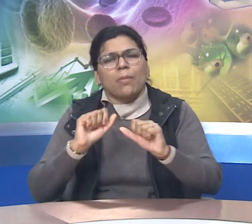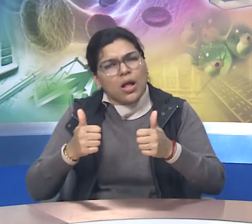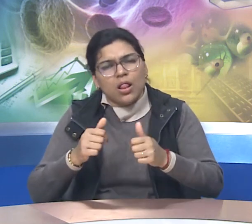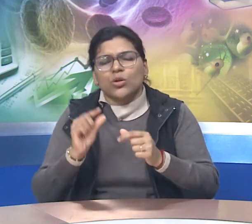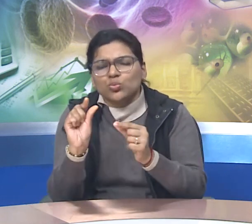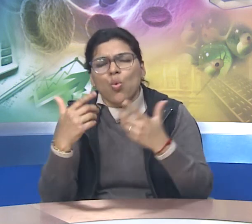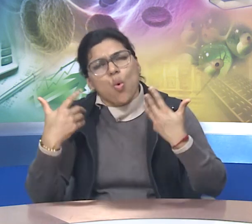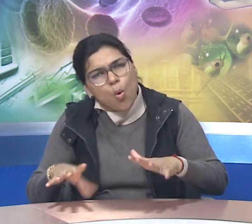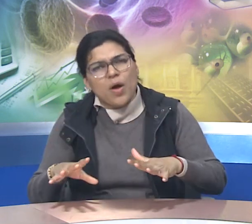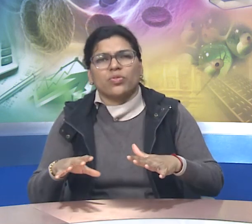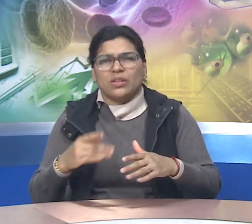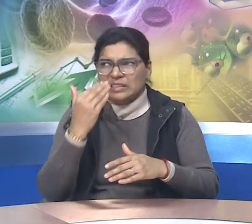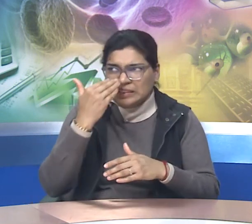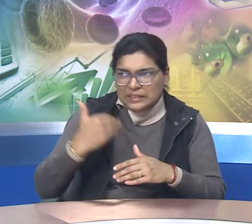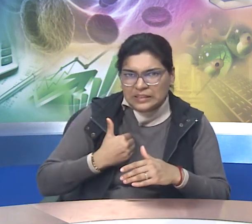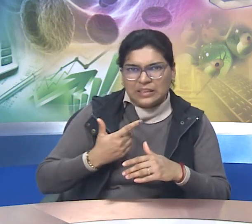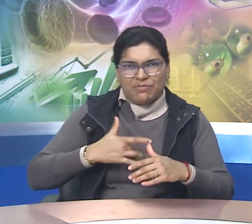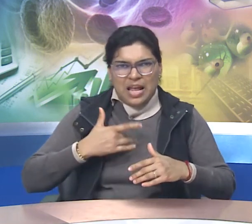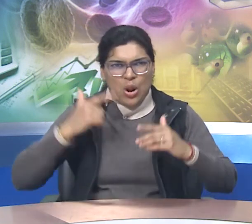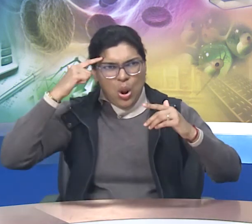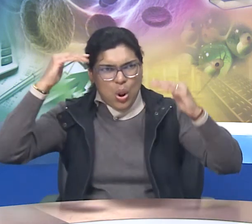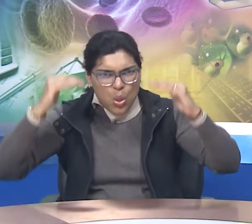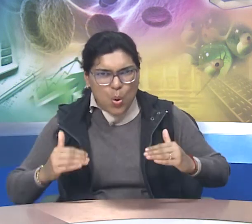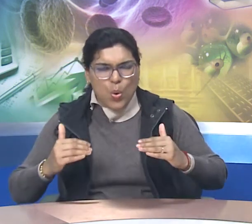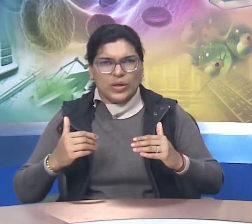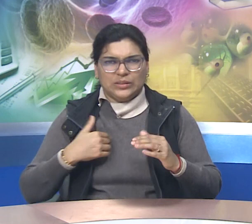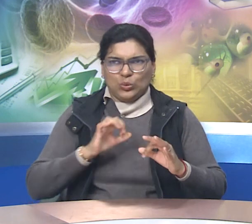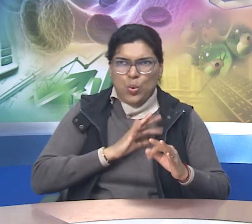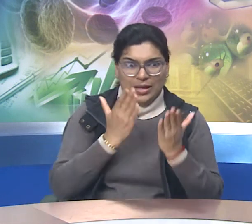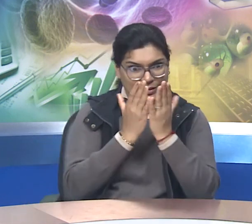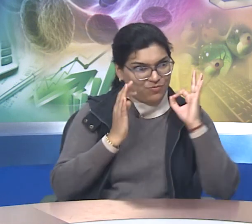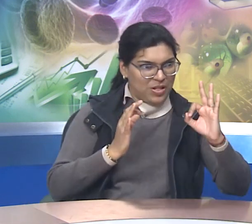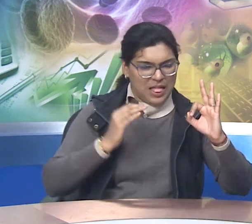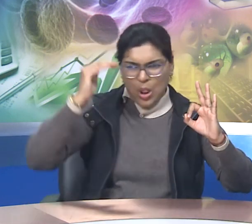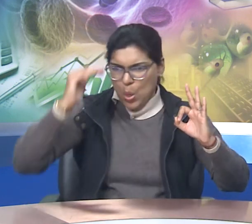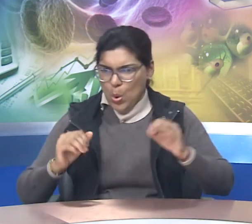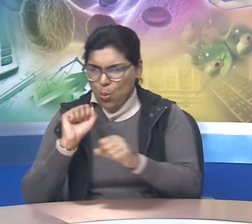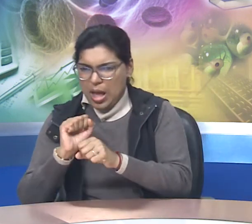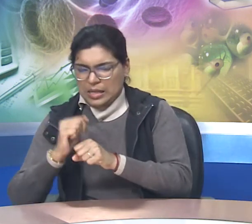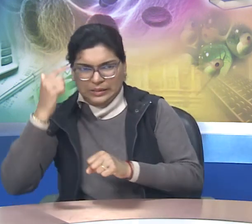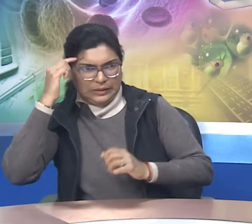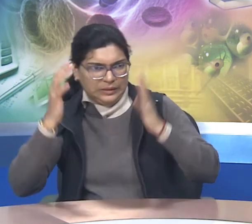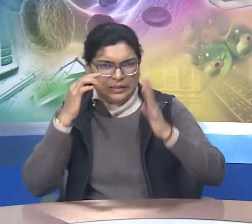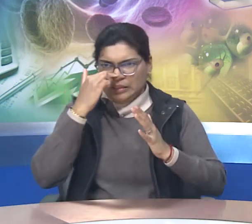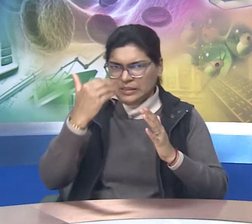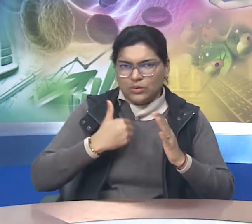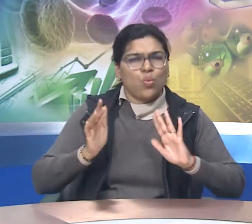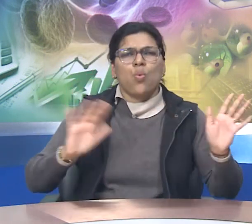find happiness in that any work also. There is no shame